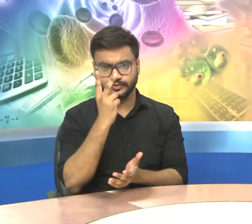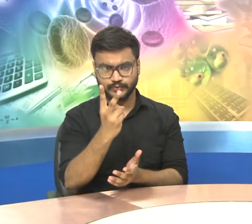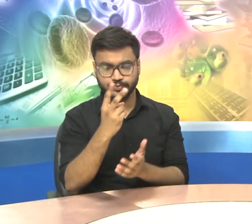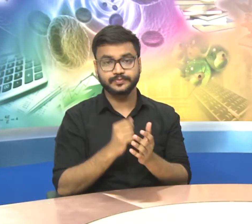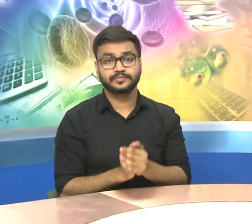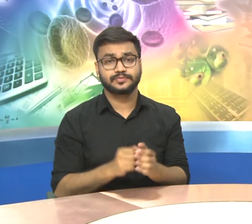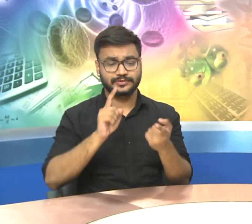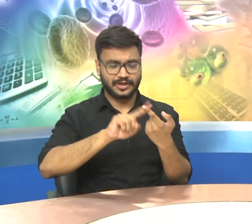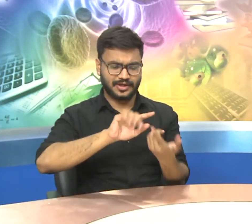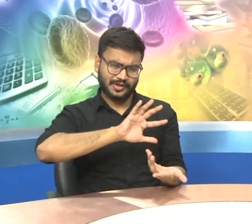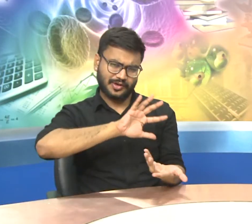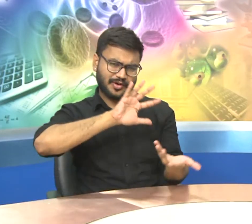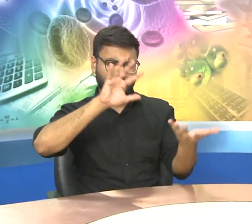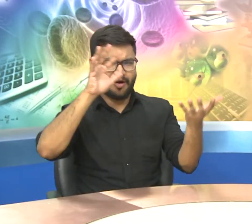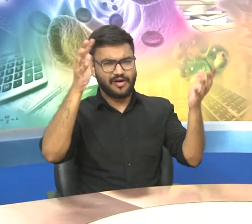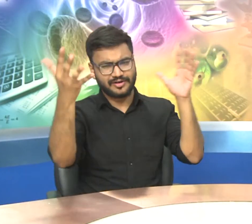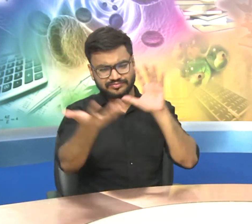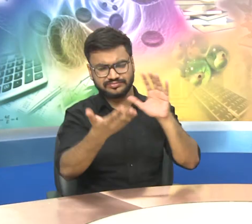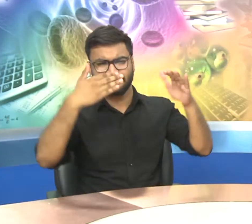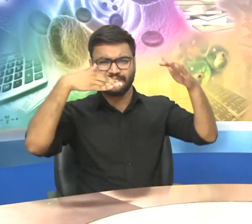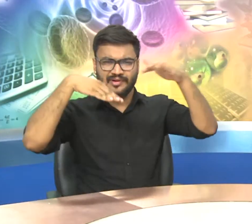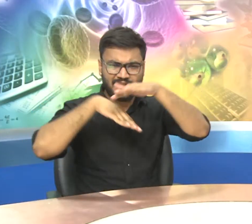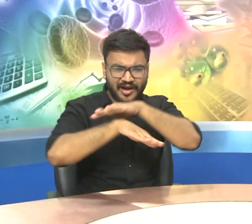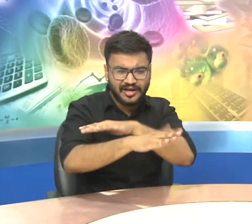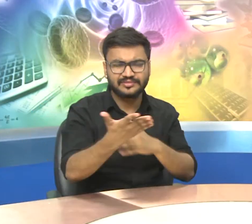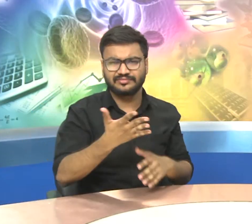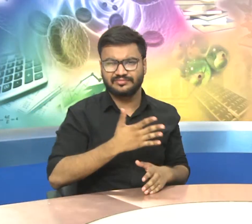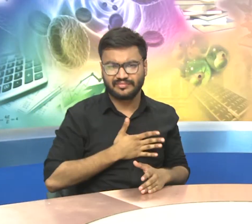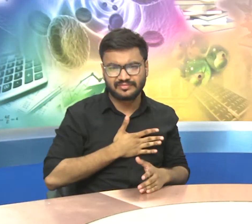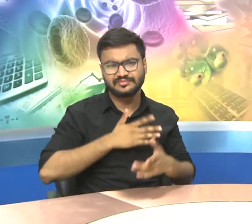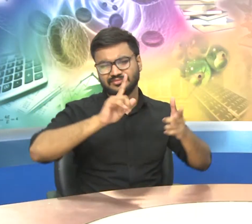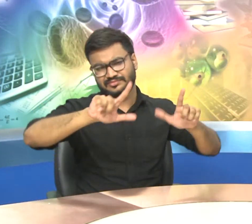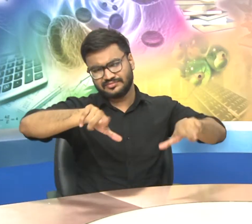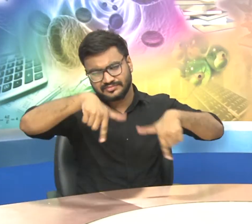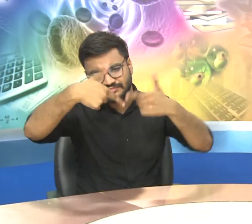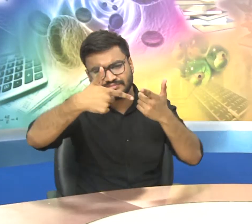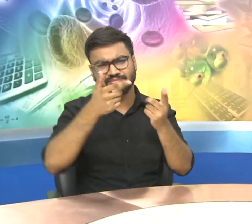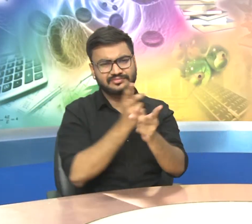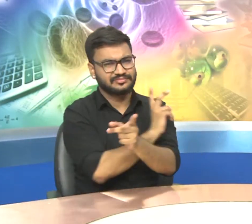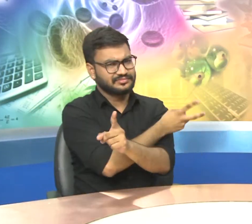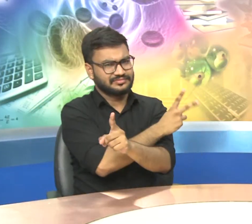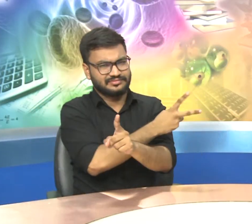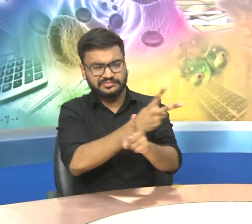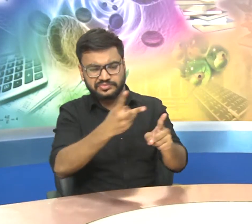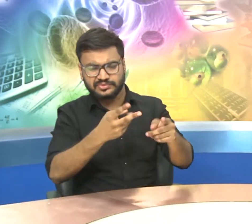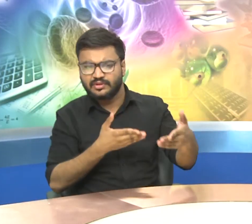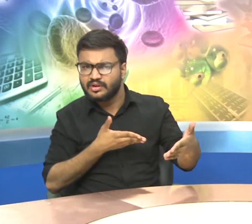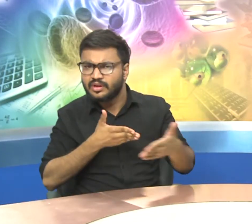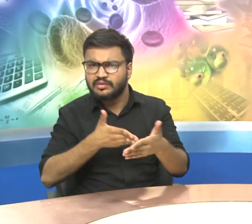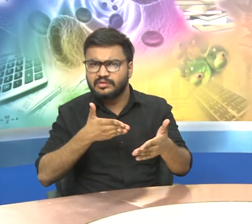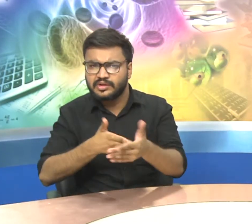333, Module number 2, Ecological Concepts and Issues.